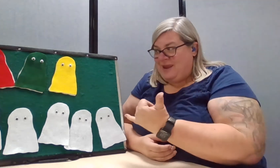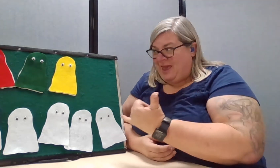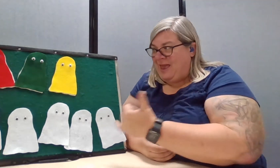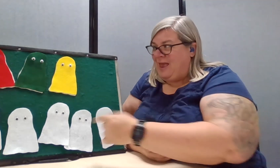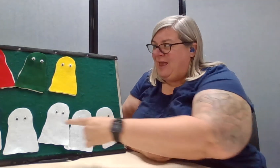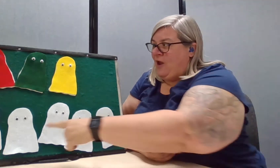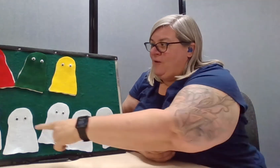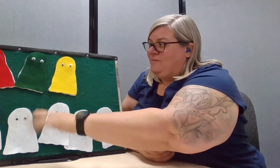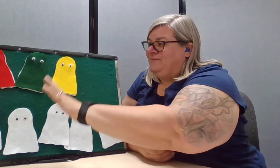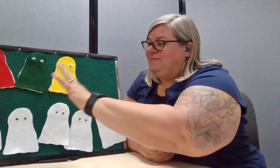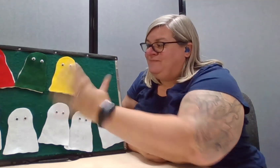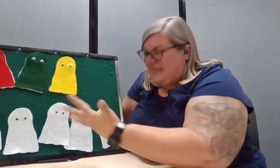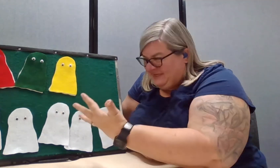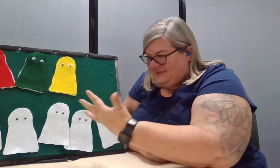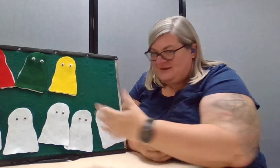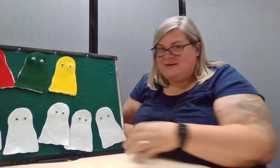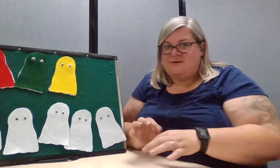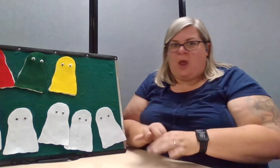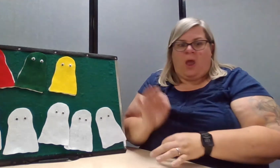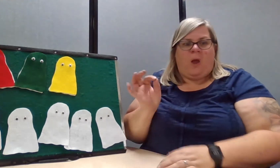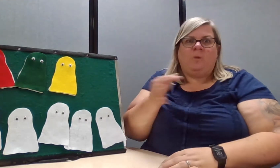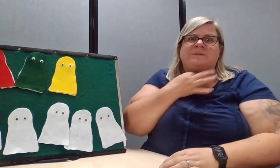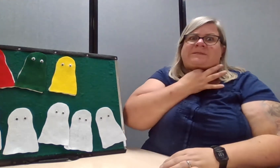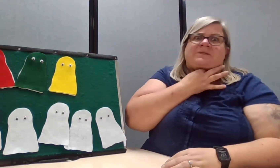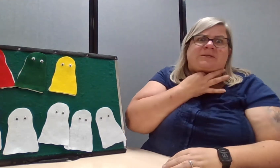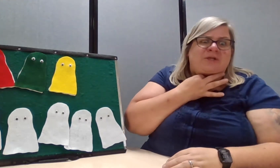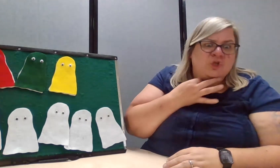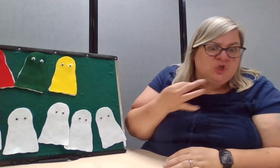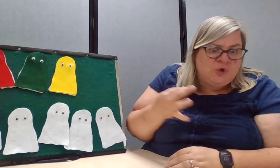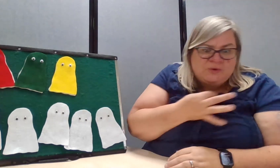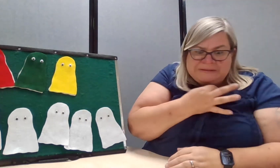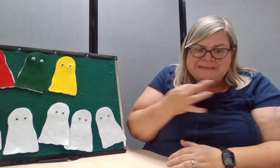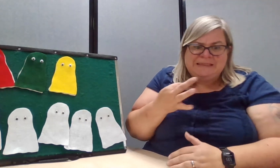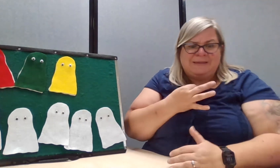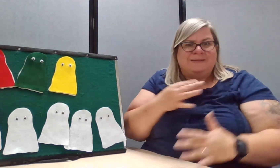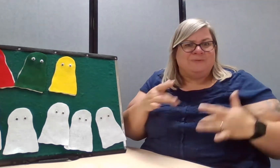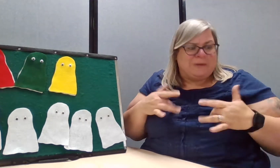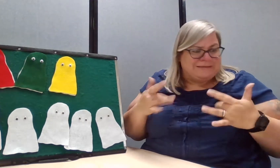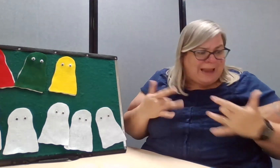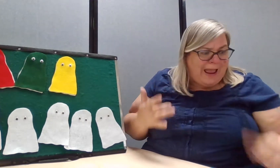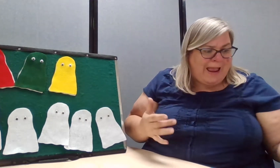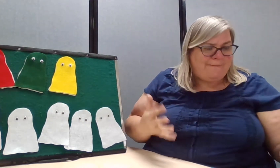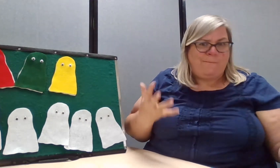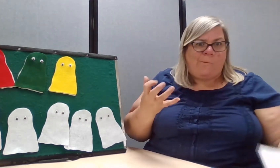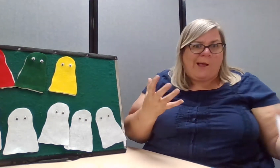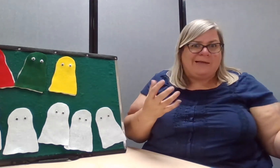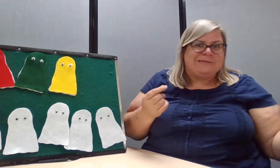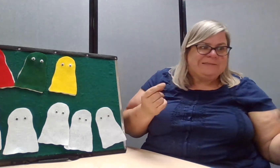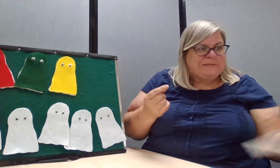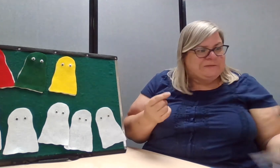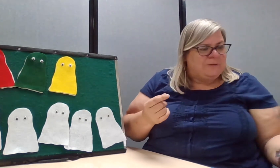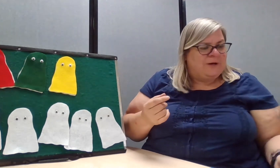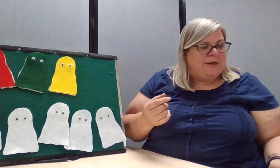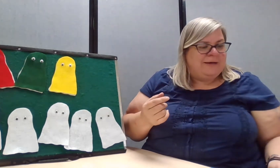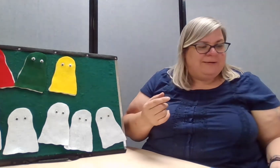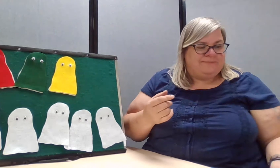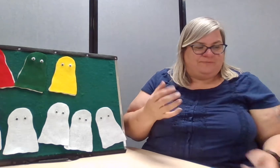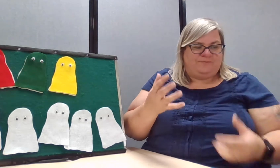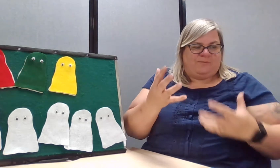So now little ghost number 5 was curious what else was in the